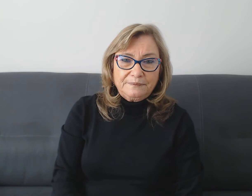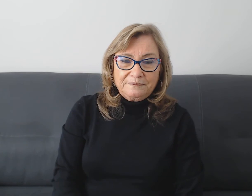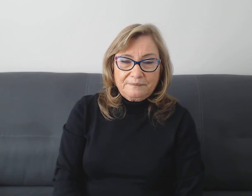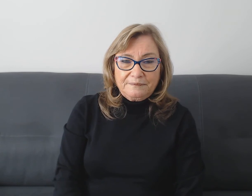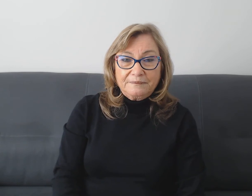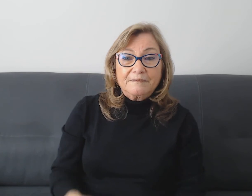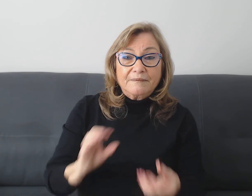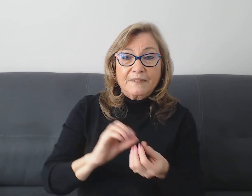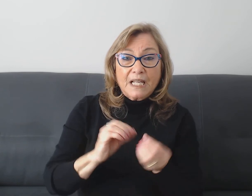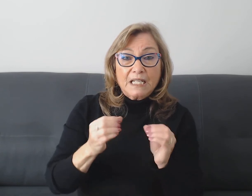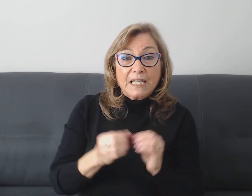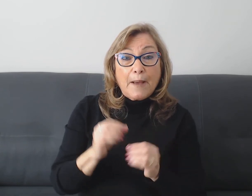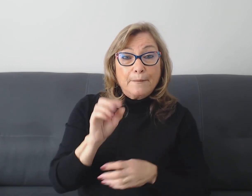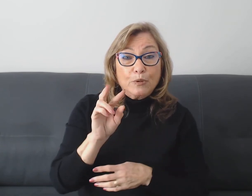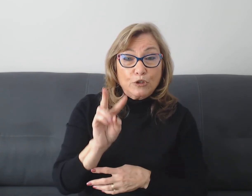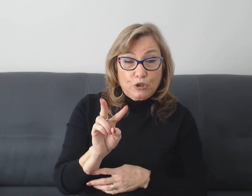Number 2.